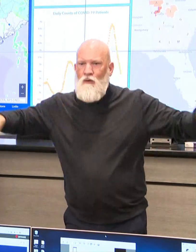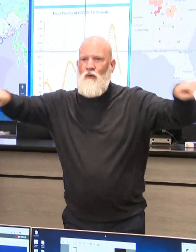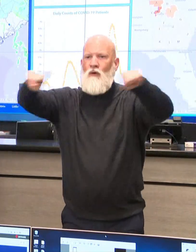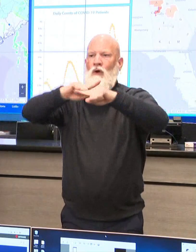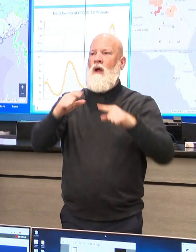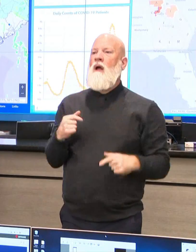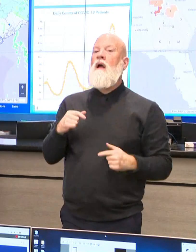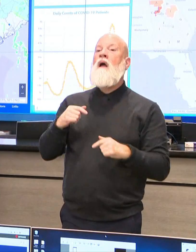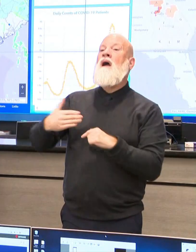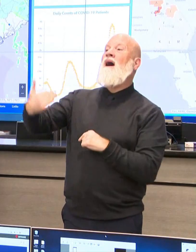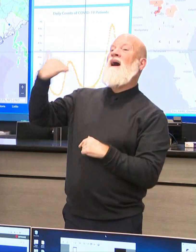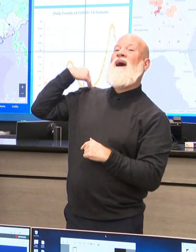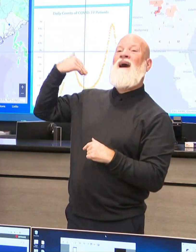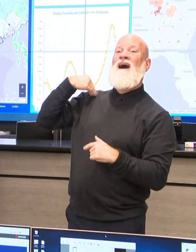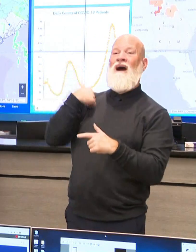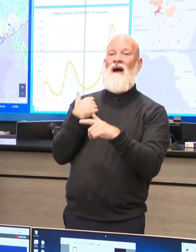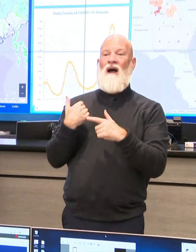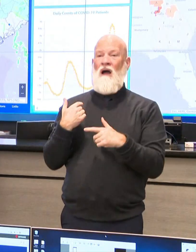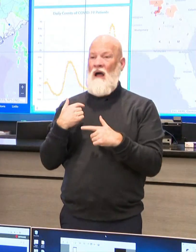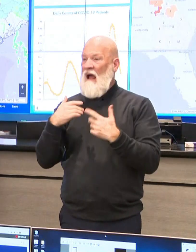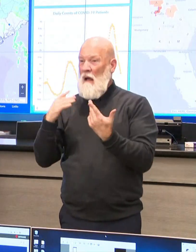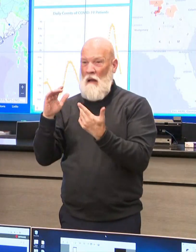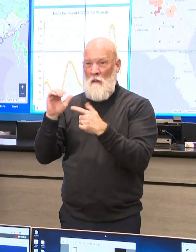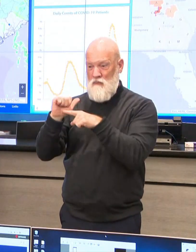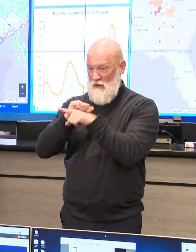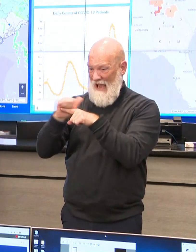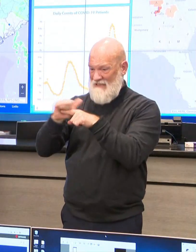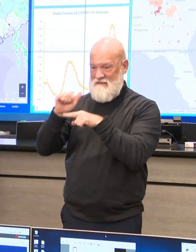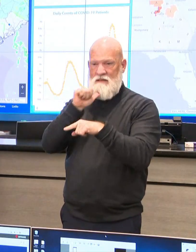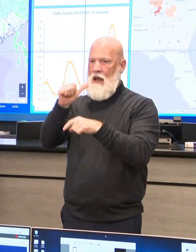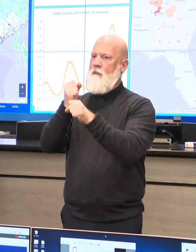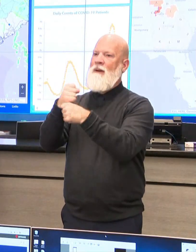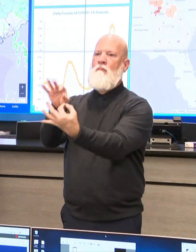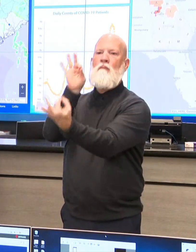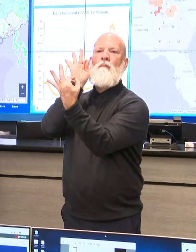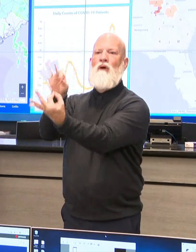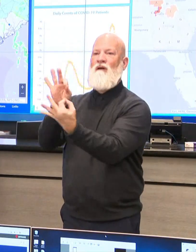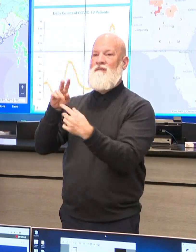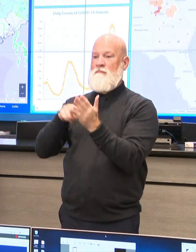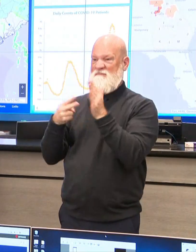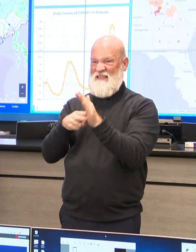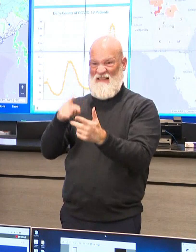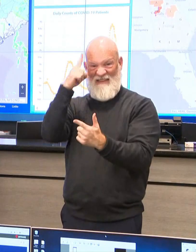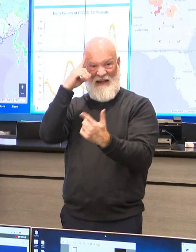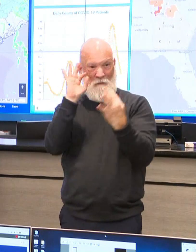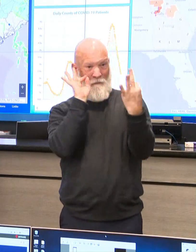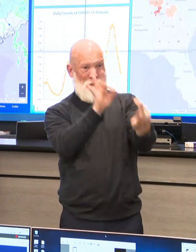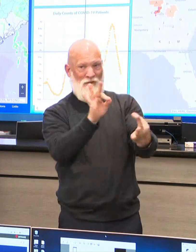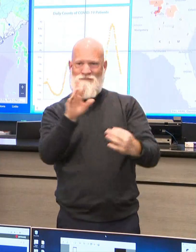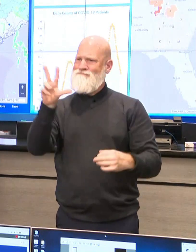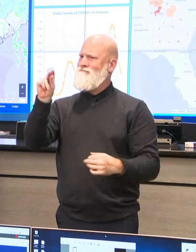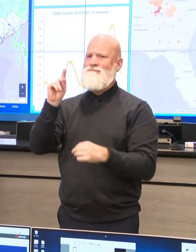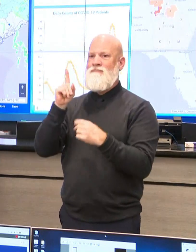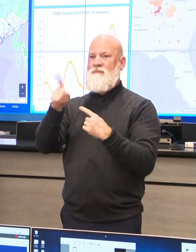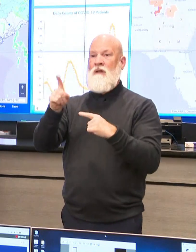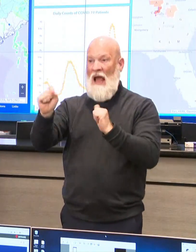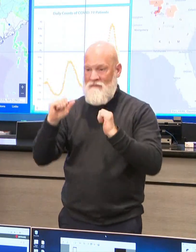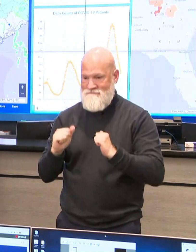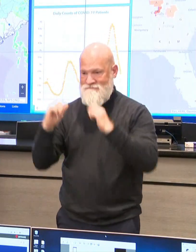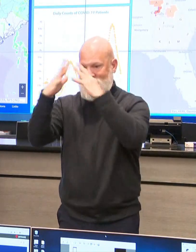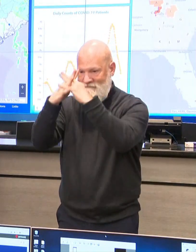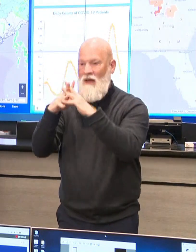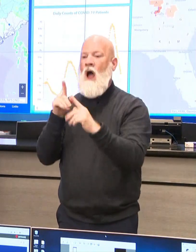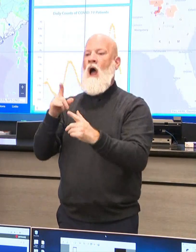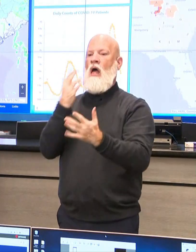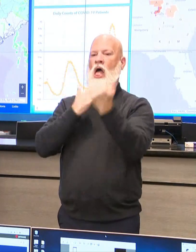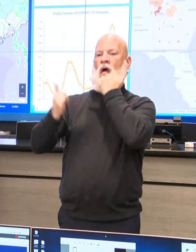make perfect, so you can't prepare for every scenario while you're practicing, but now that we've gone live, any little hiccups we have, we're working right